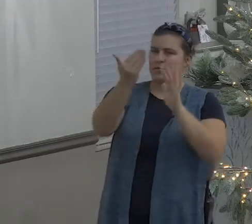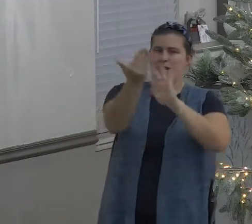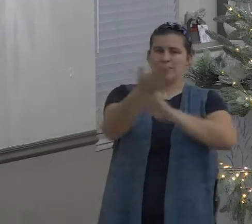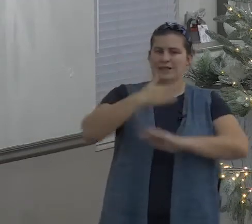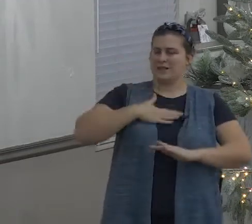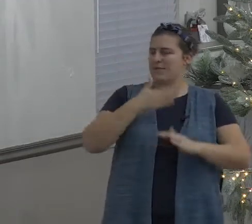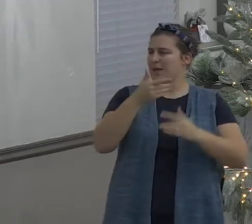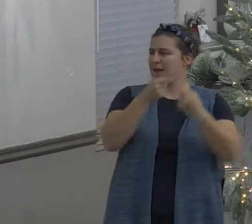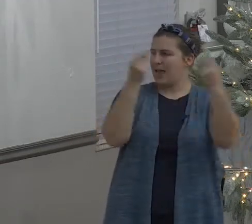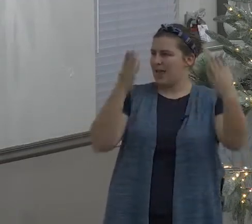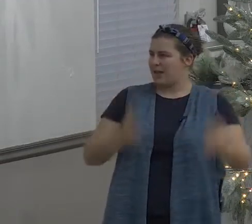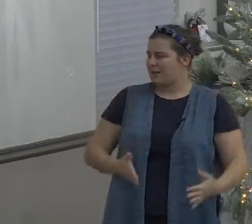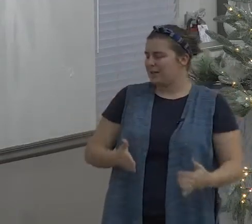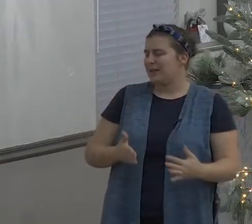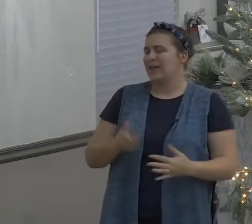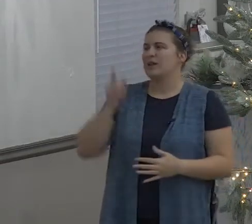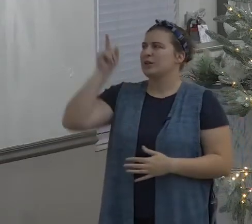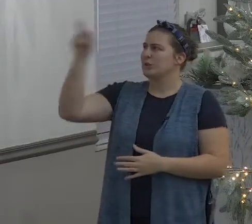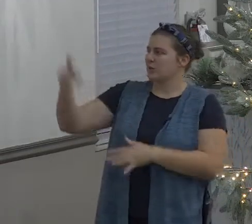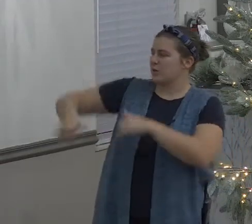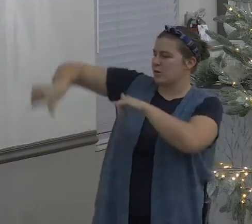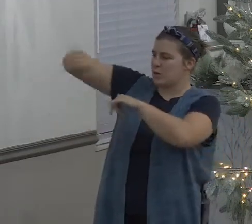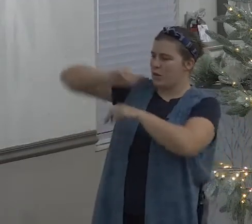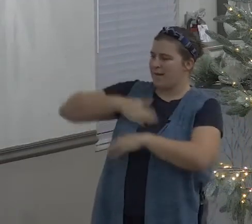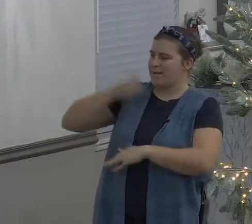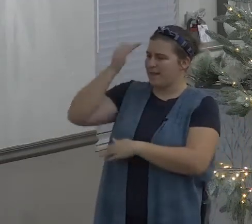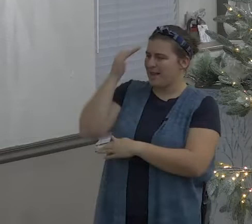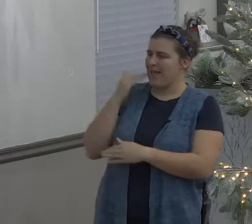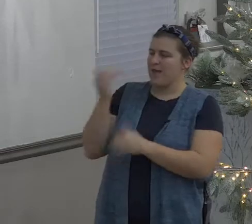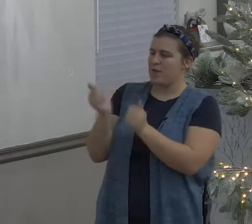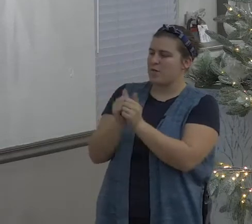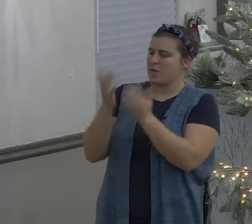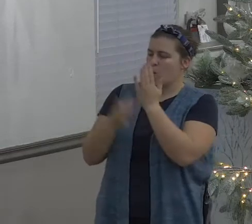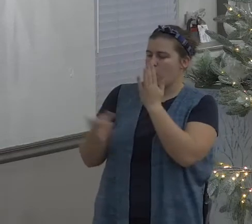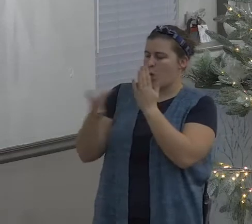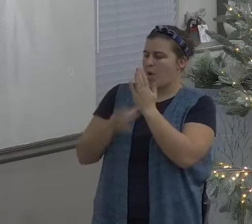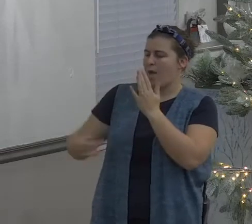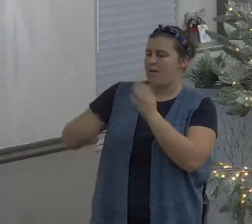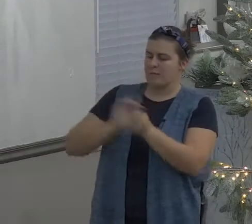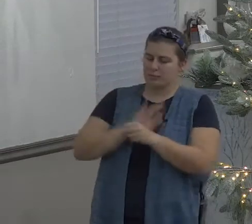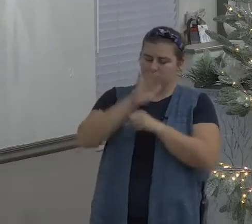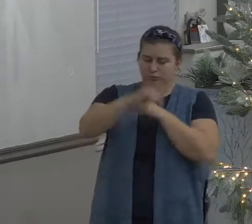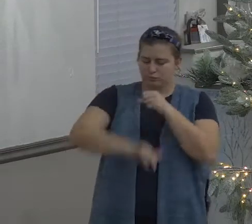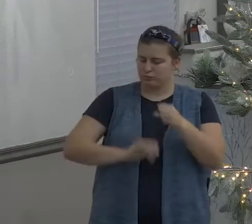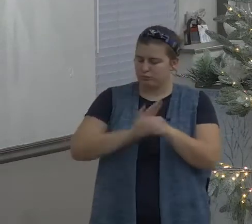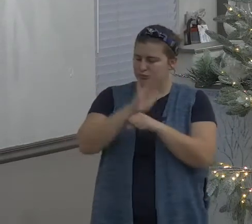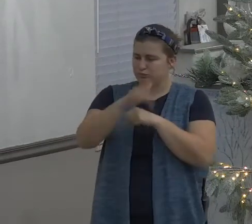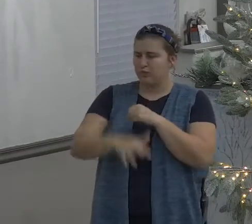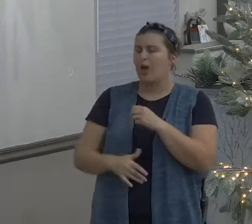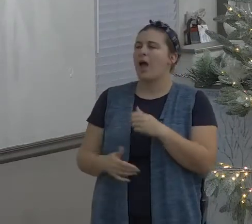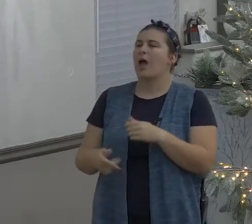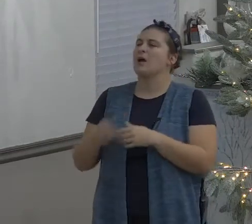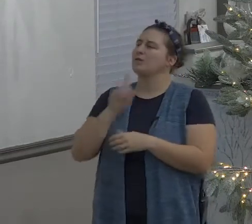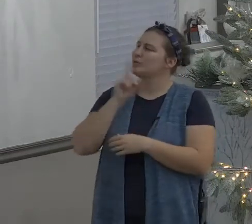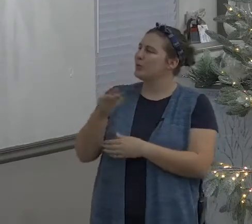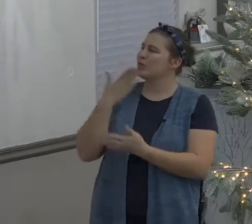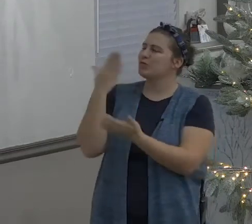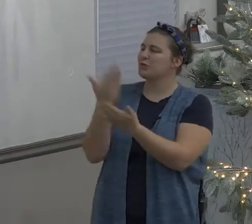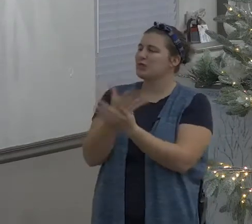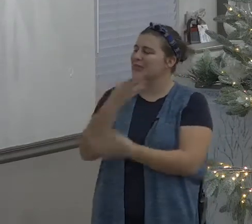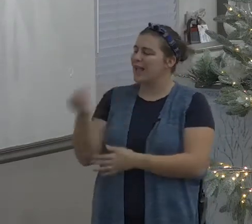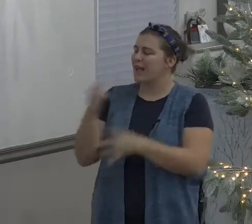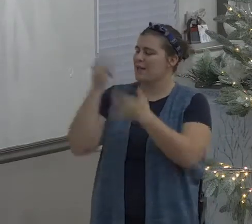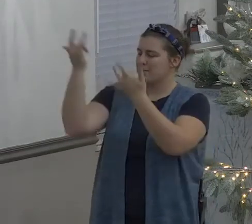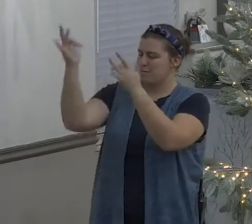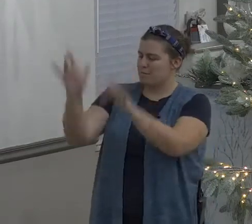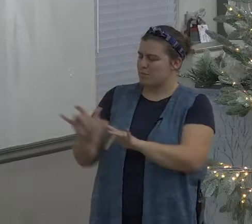thou art with me thy rod and thy staff they comfort me thou preparest the table before me in the presence